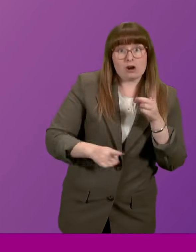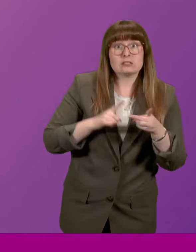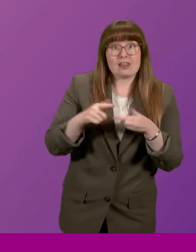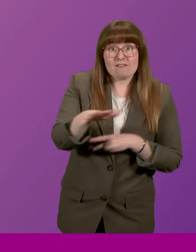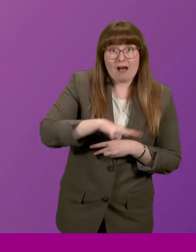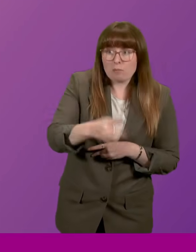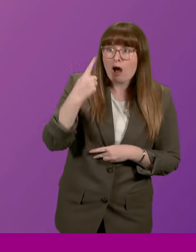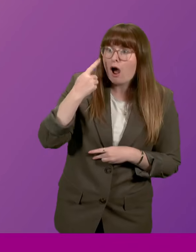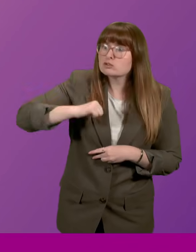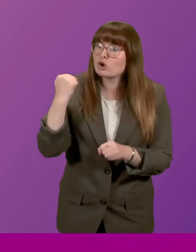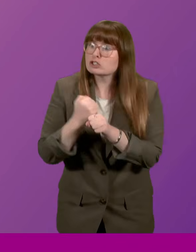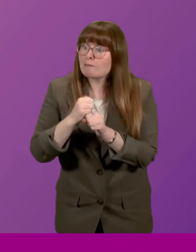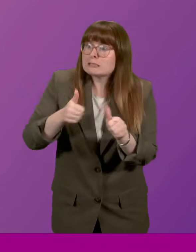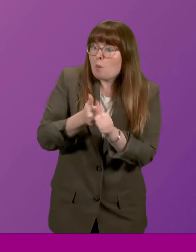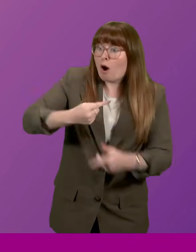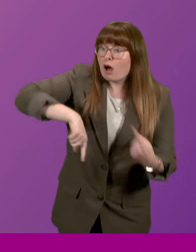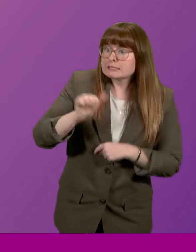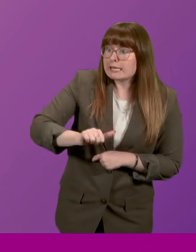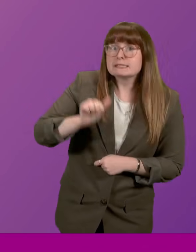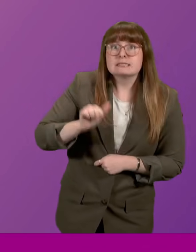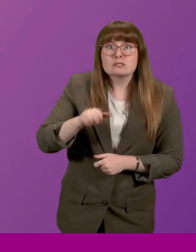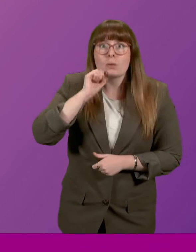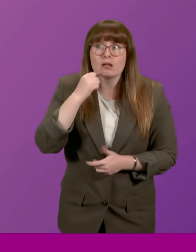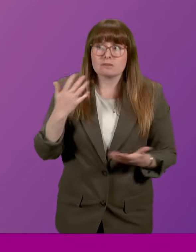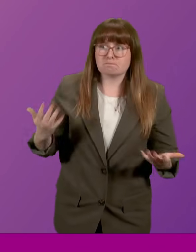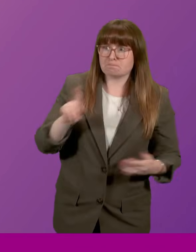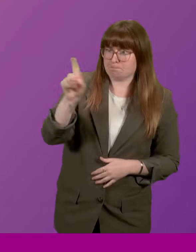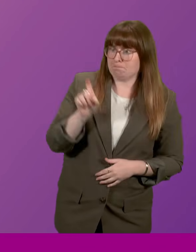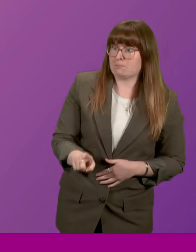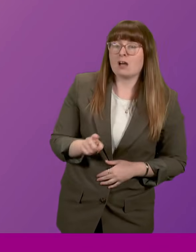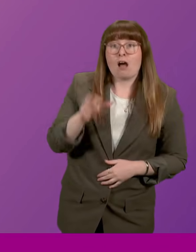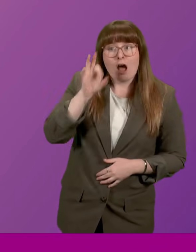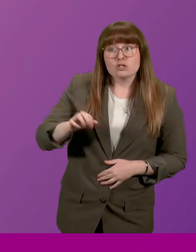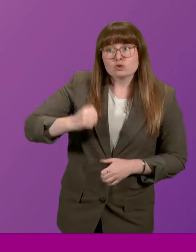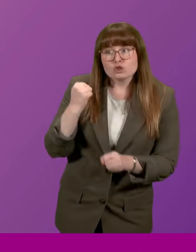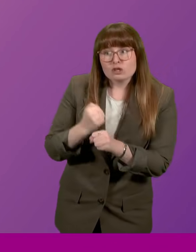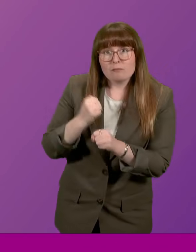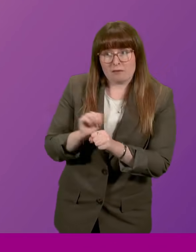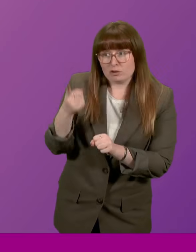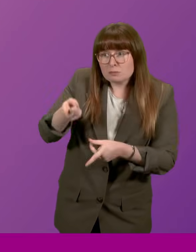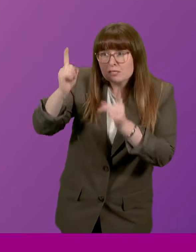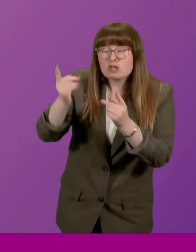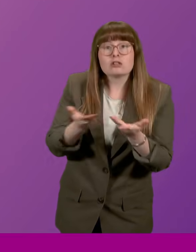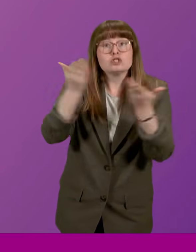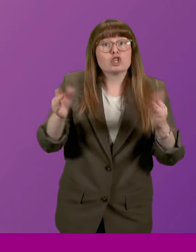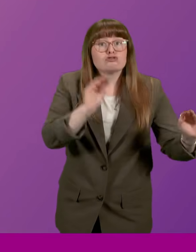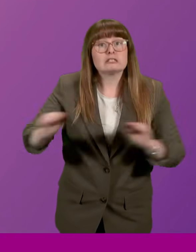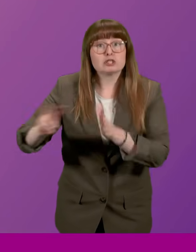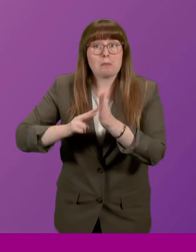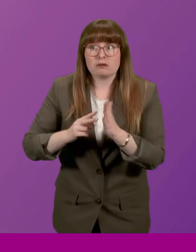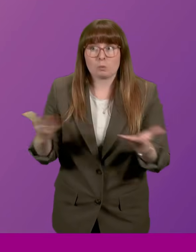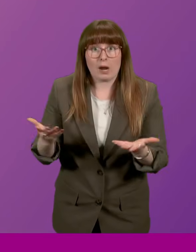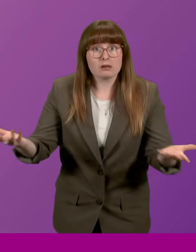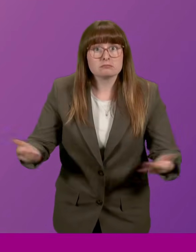thought the Scottish Government had their back... Let's hear Mr Greer. Can I ask the First Minister, where is that transition plan? First